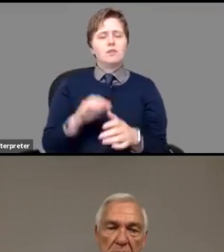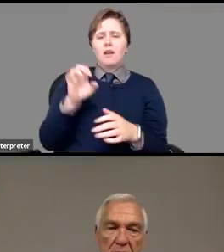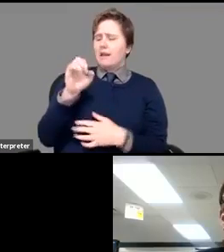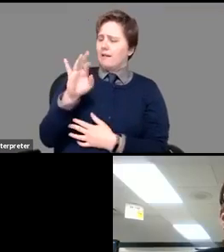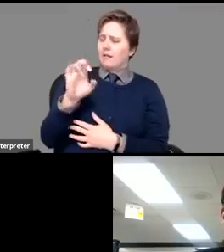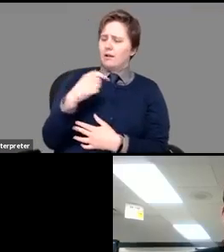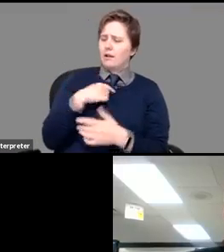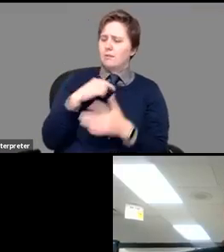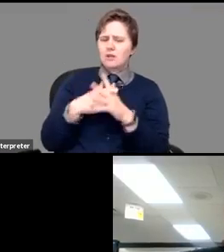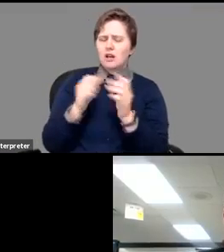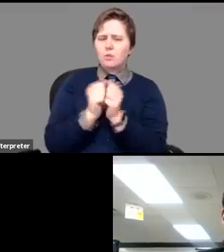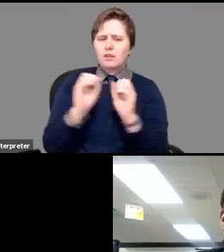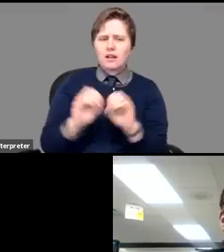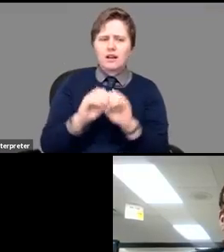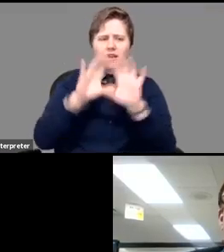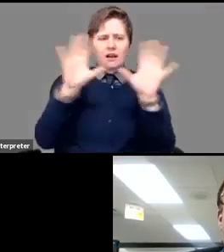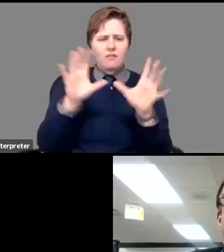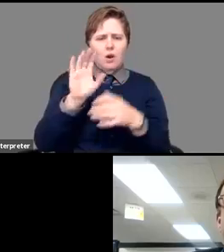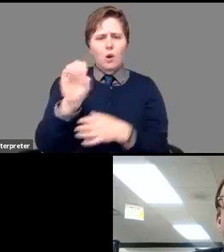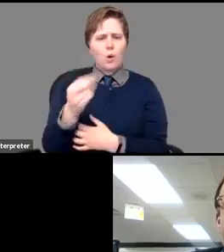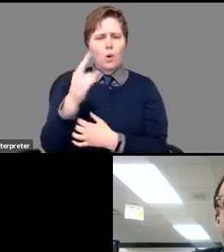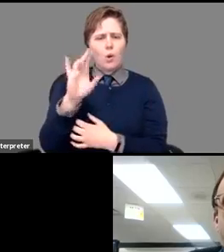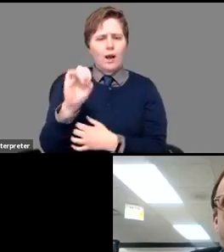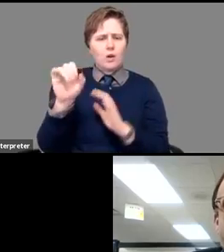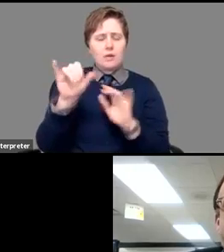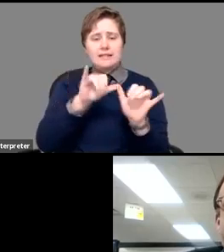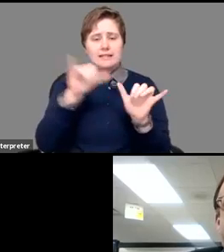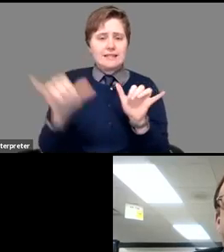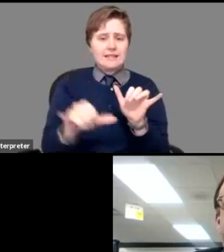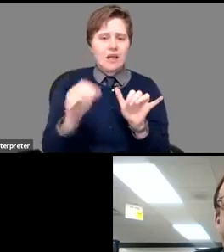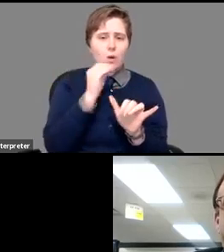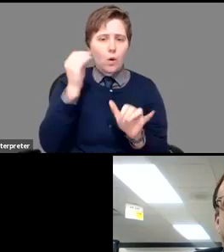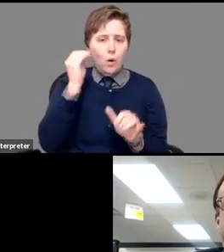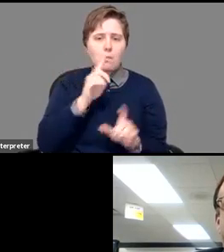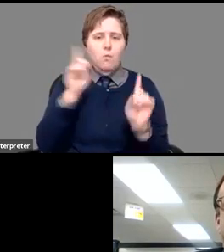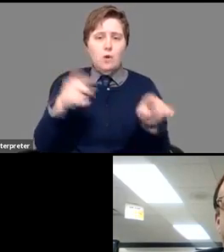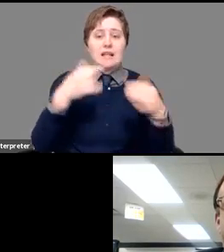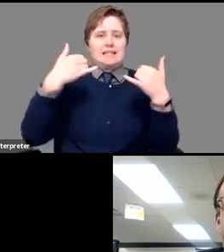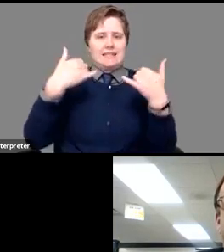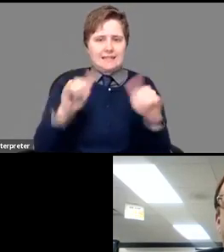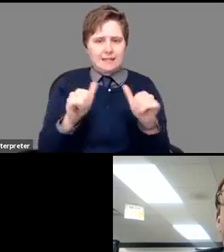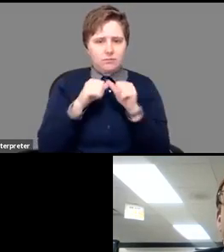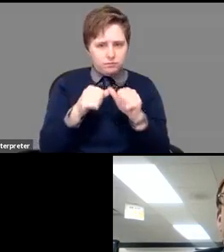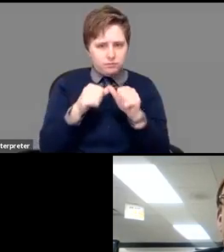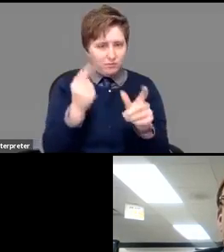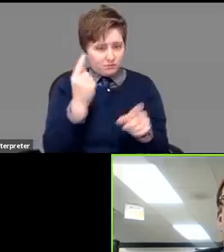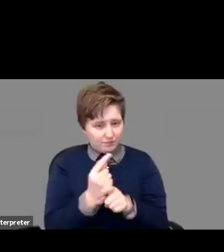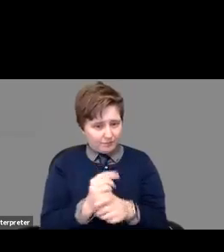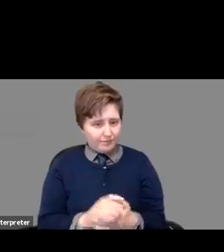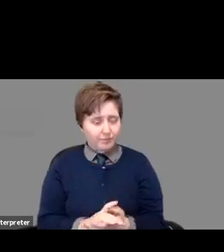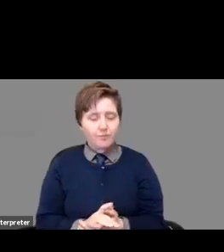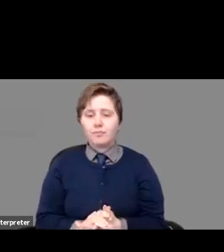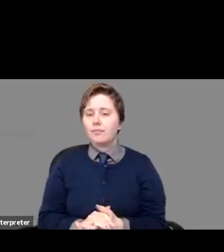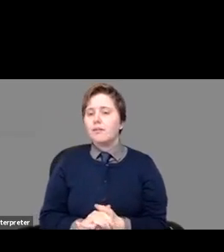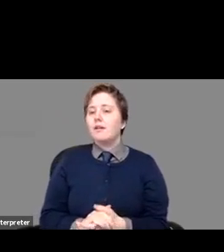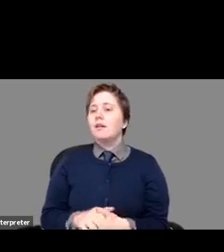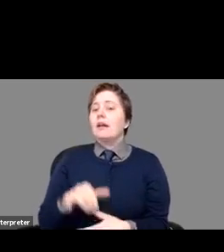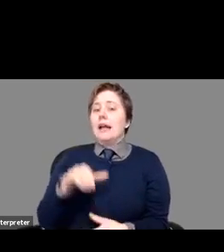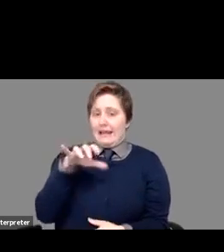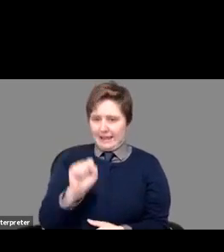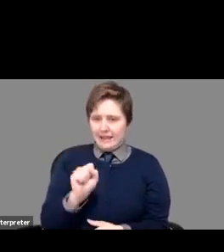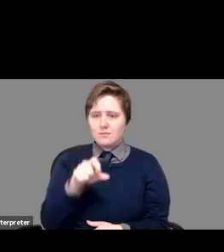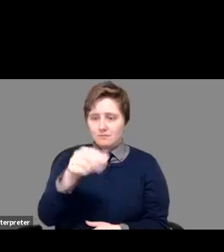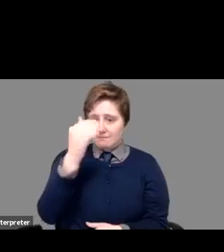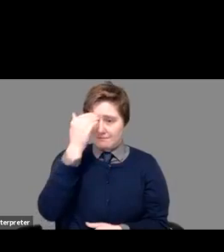begin by clarifying that the Ohio stay-at-home order is still in effect. Yes, you do know that it